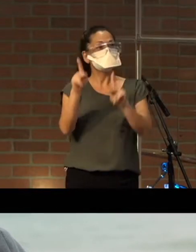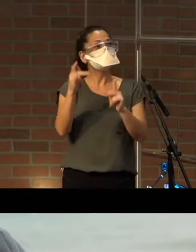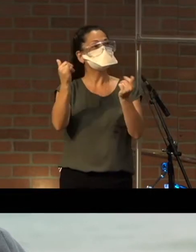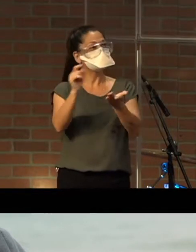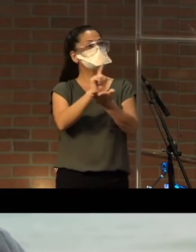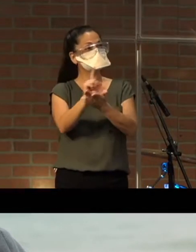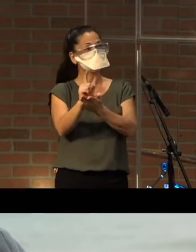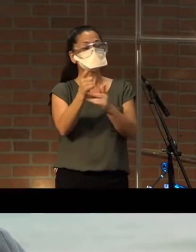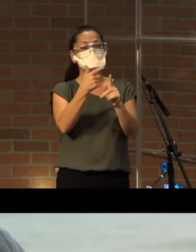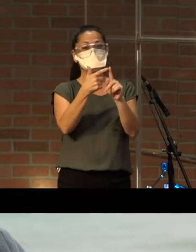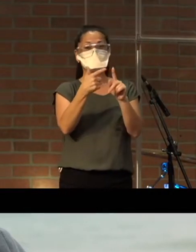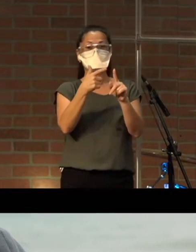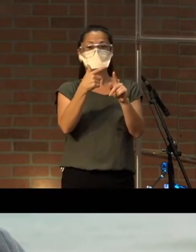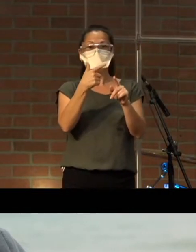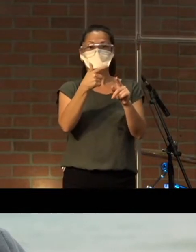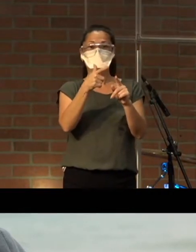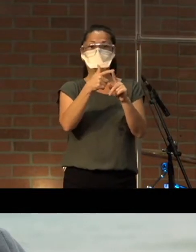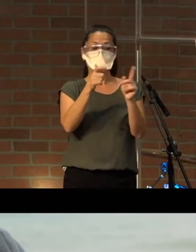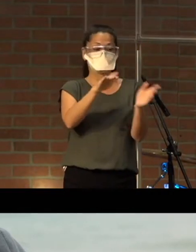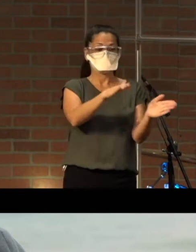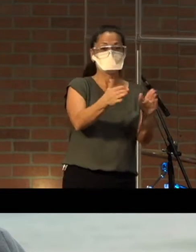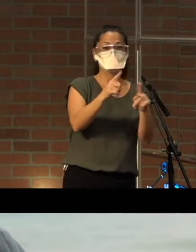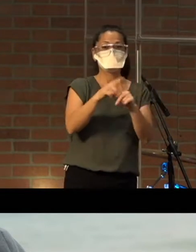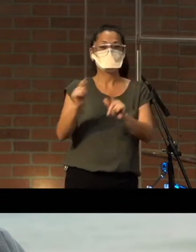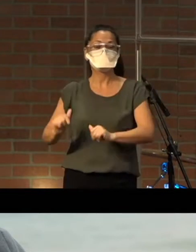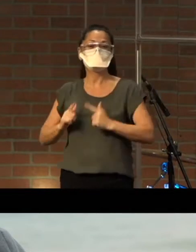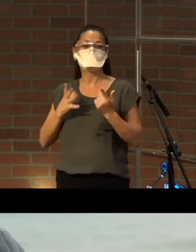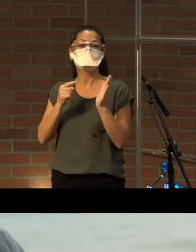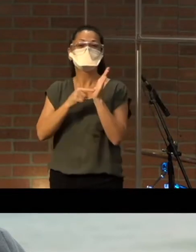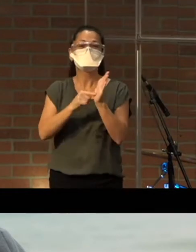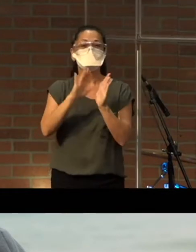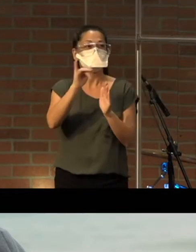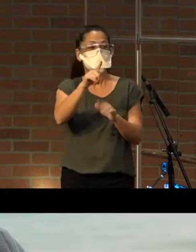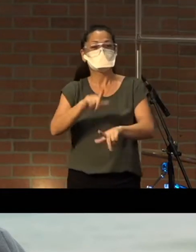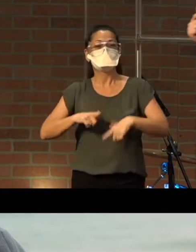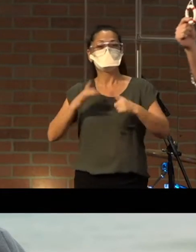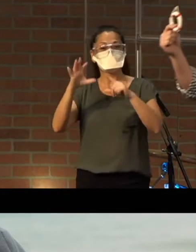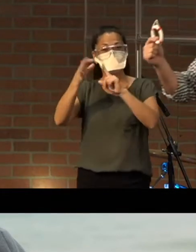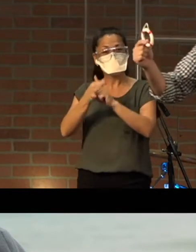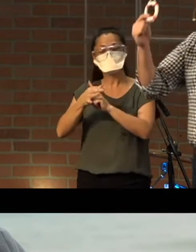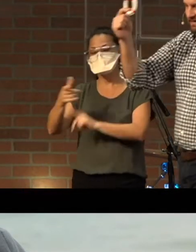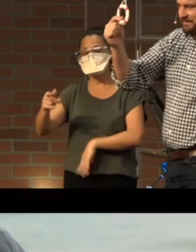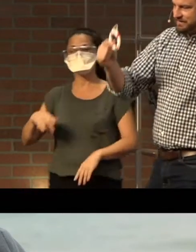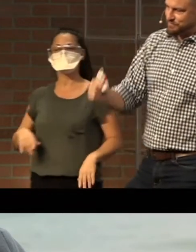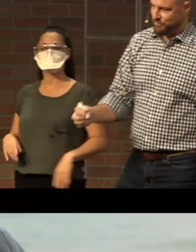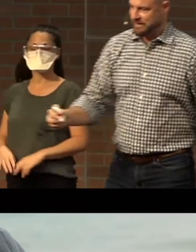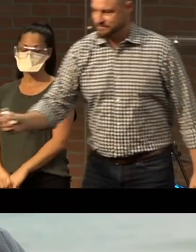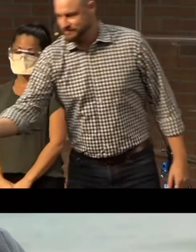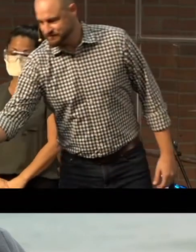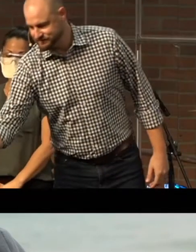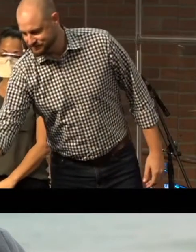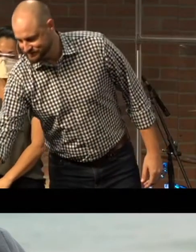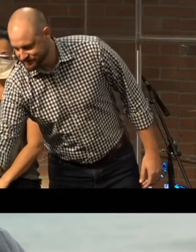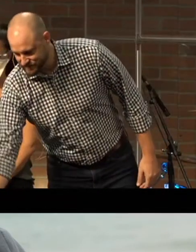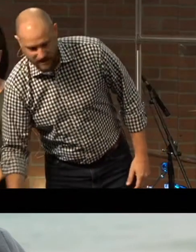week went from death to life and, symbolized by this life ring, put his or her faith in